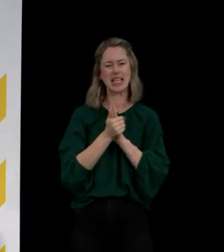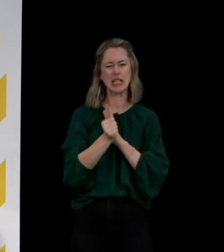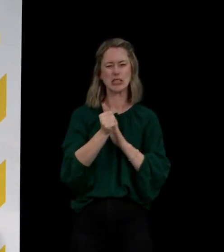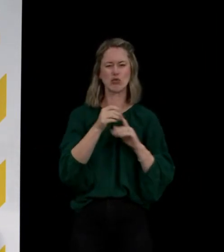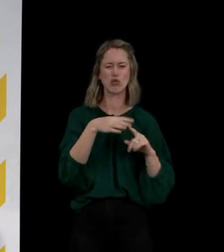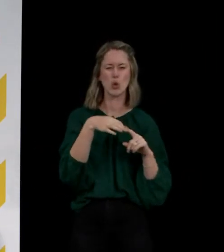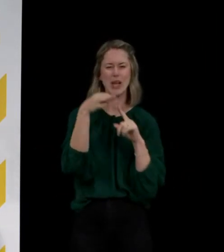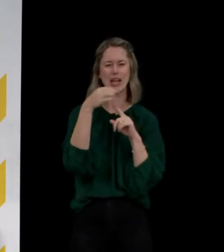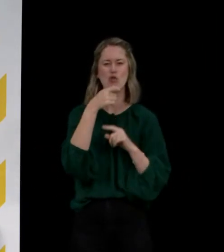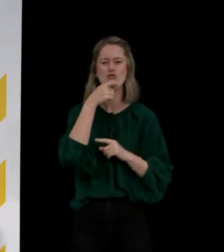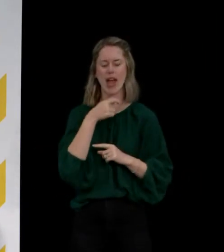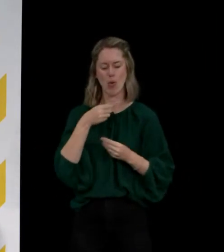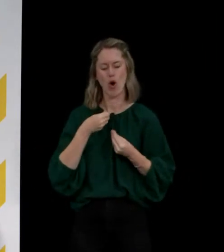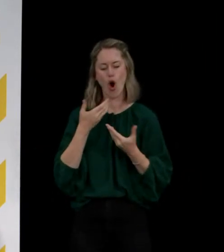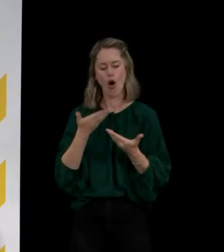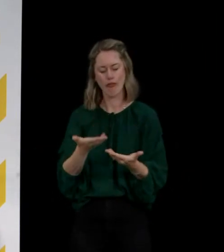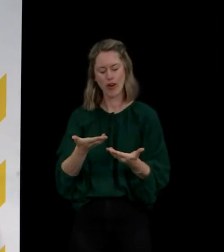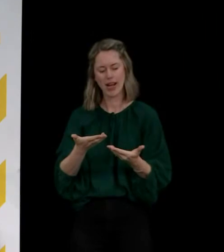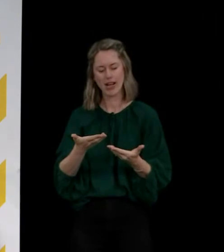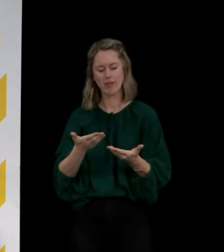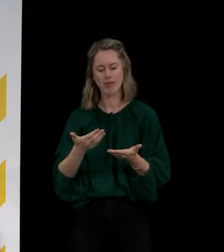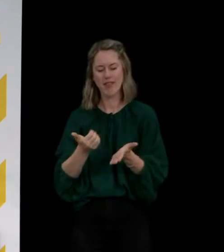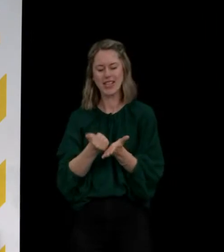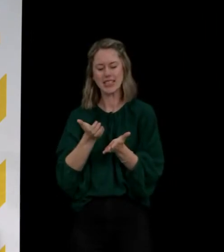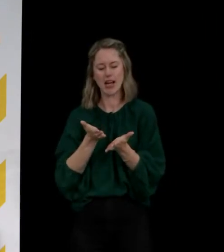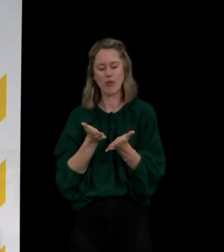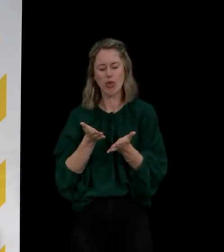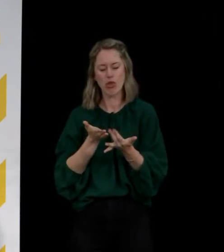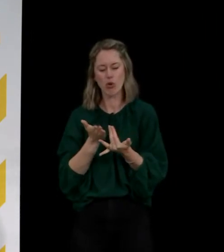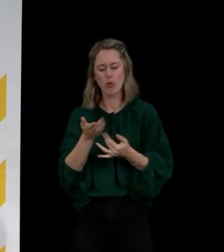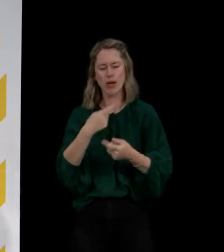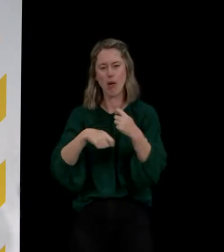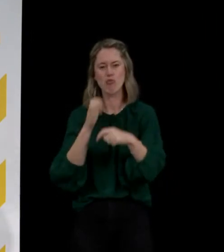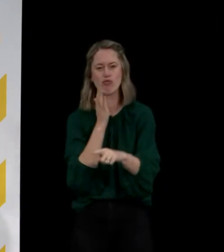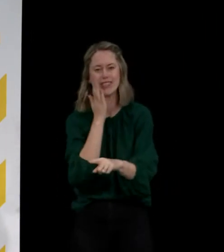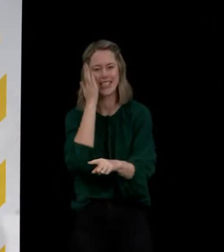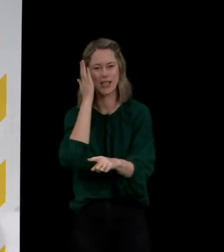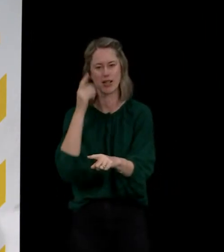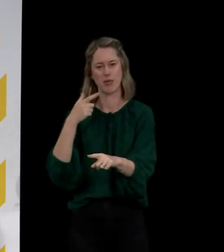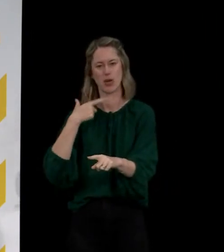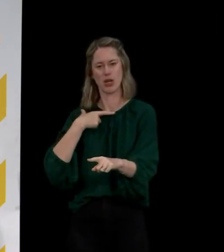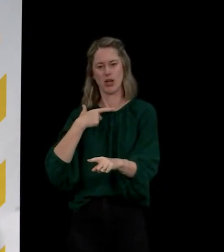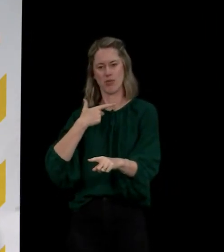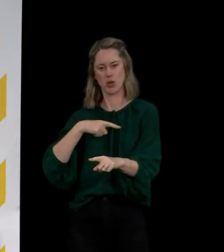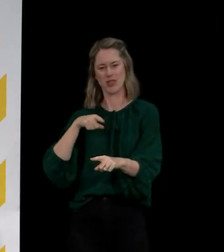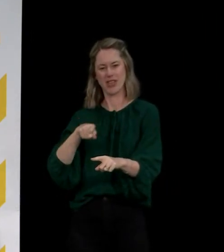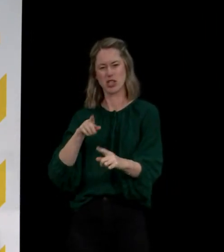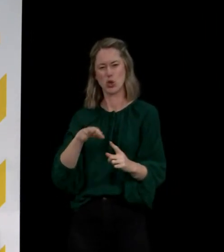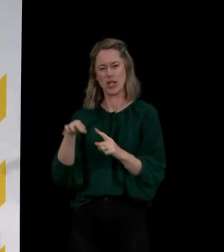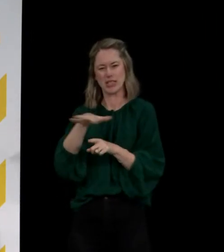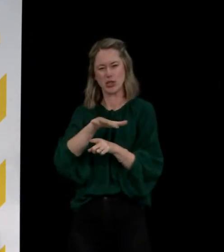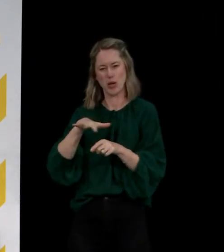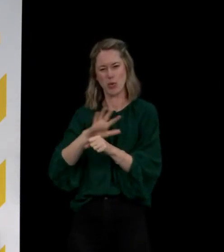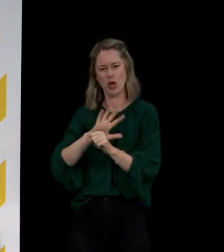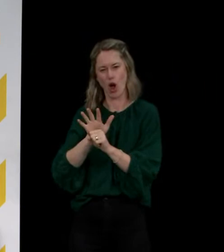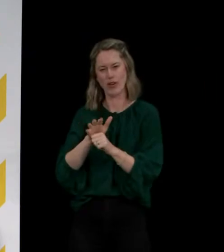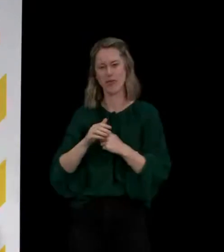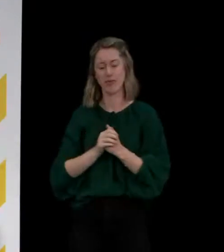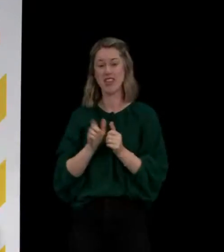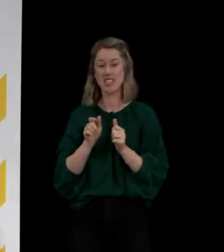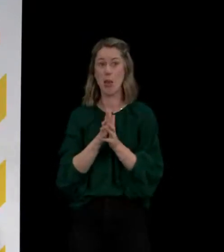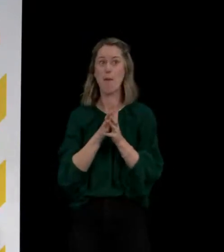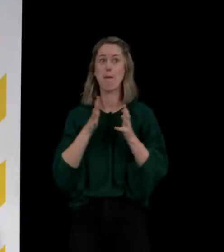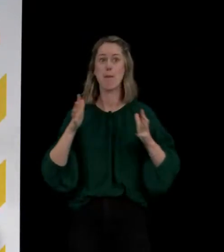offering a pathway to residency that acknowledges the one-off situation we are in with this pandemic. This represents the most